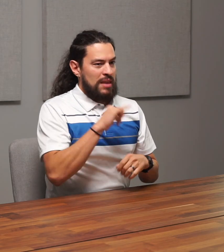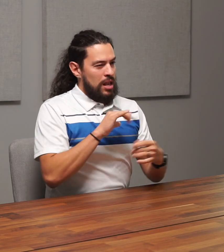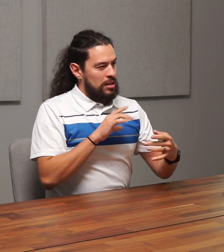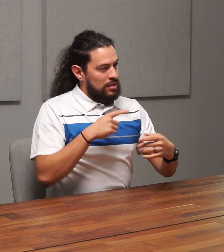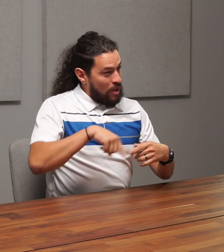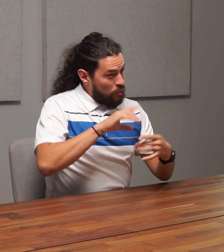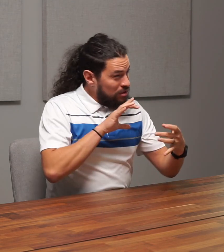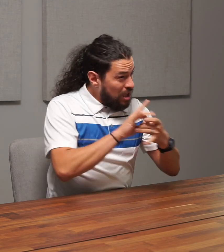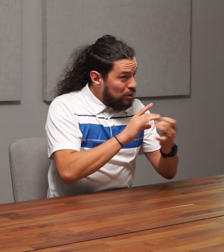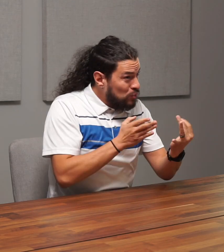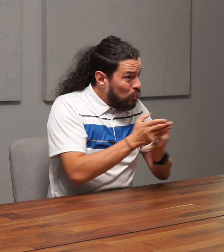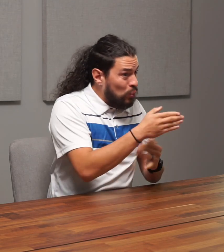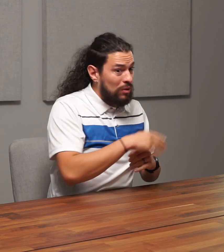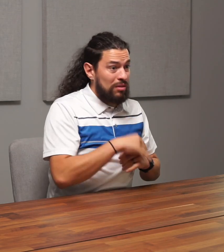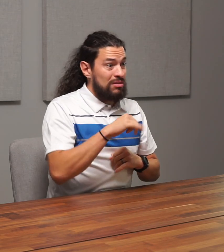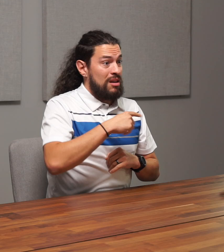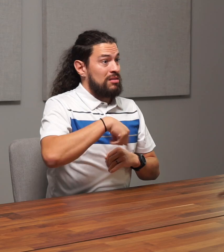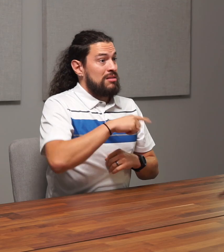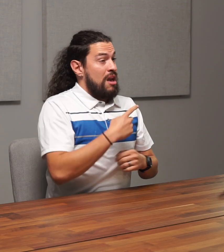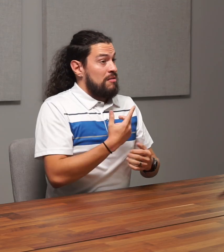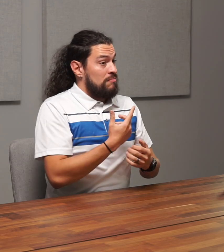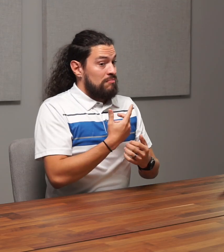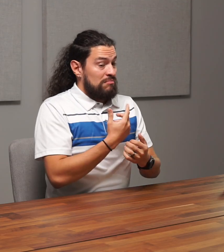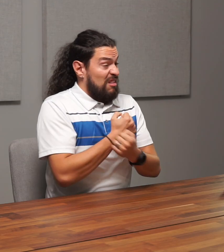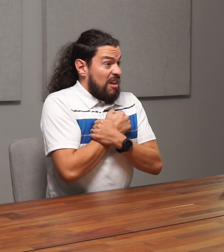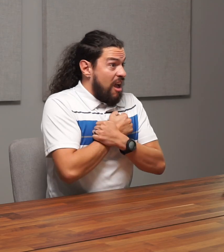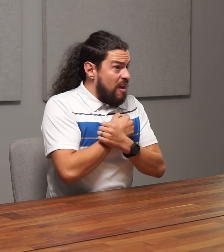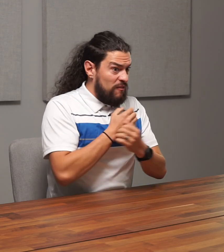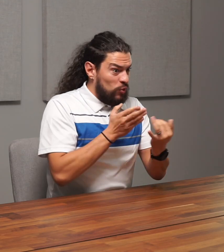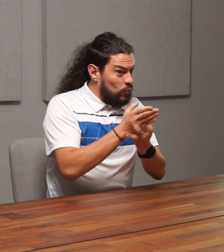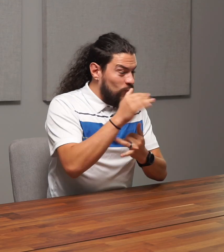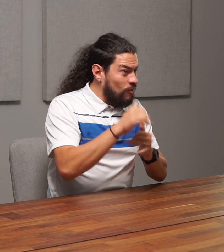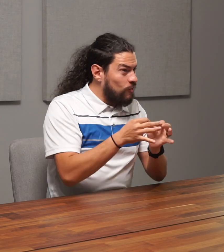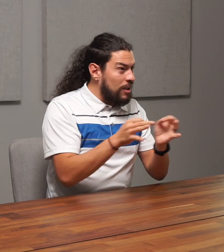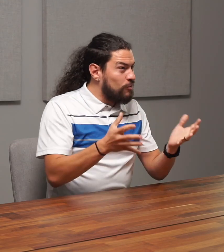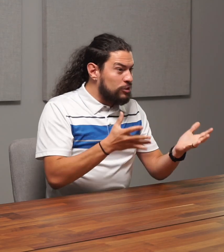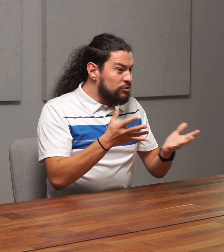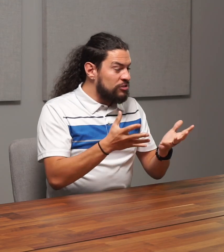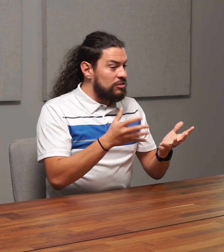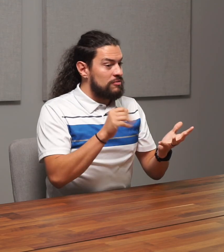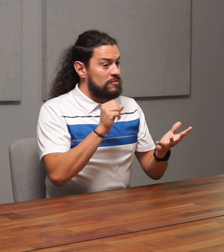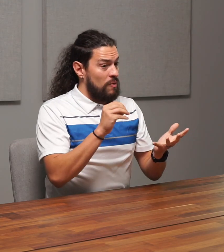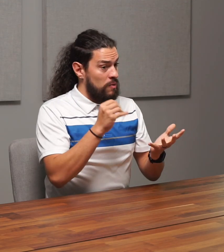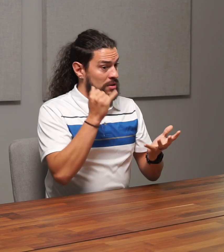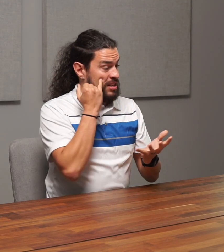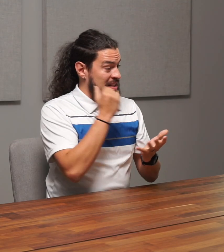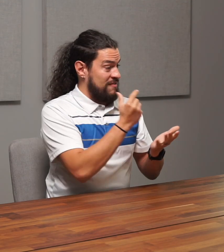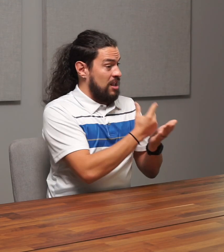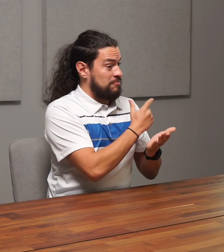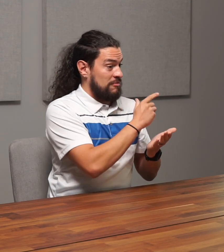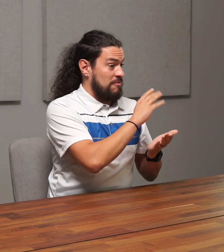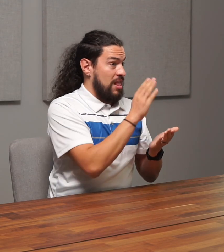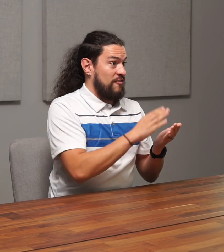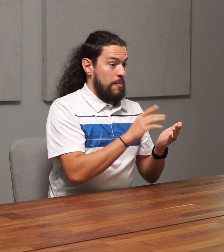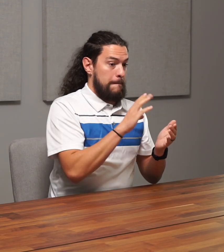aslv that translation speaks to the heart of those people they just find jesus's love through that